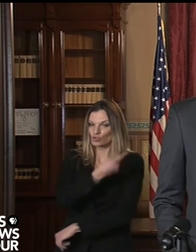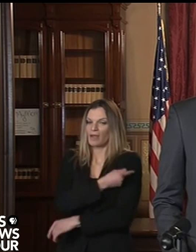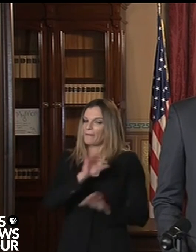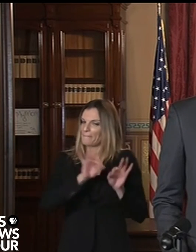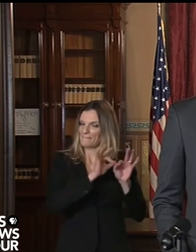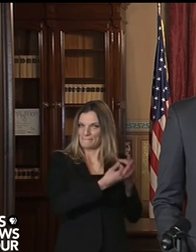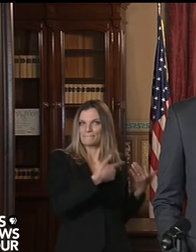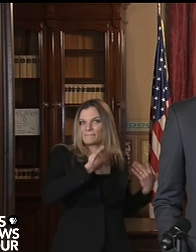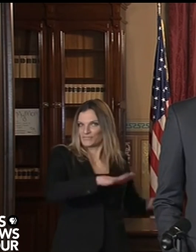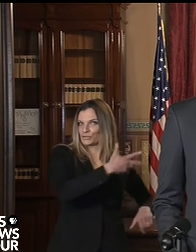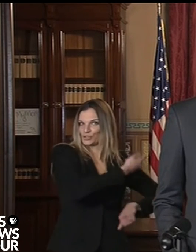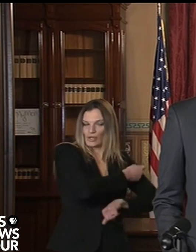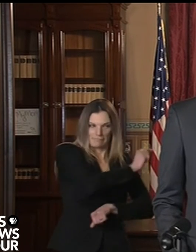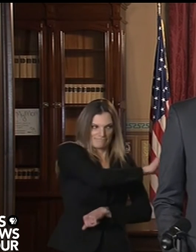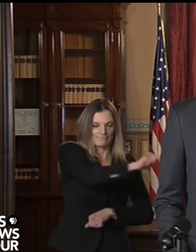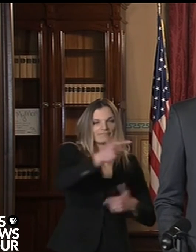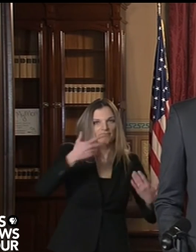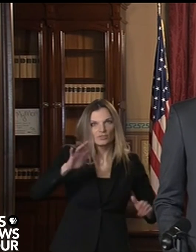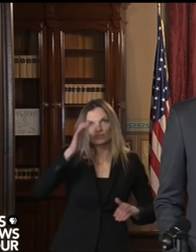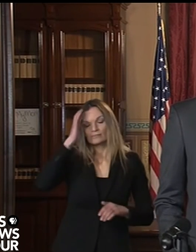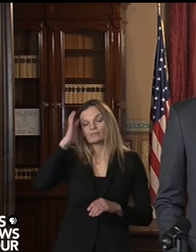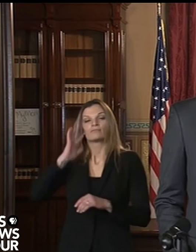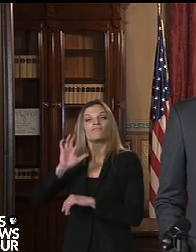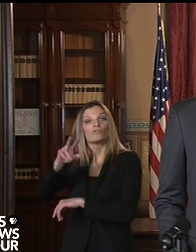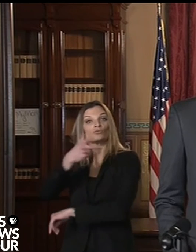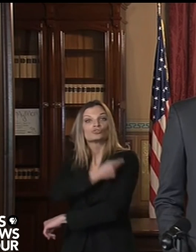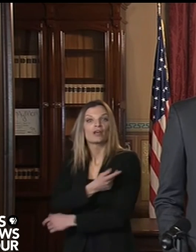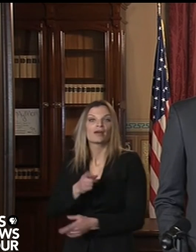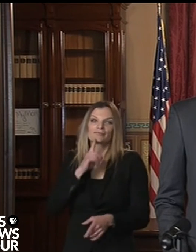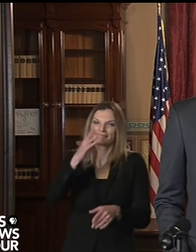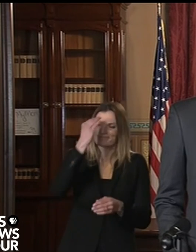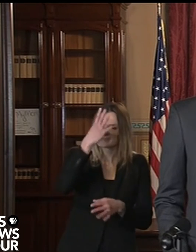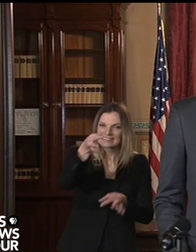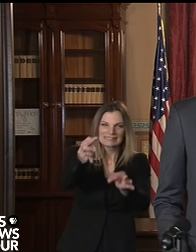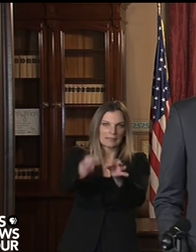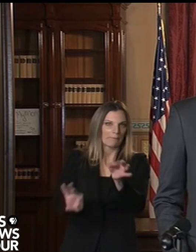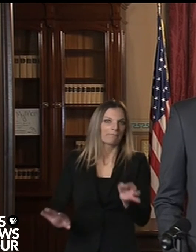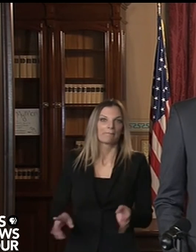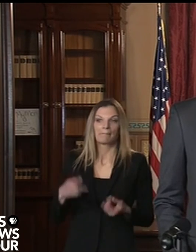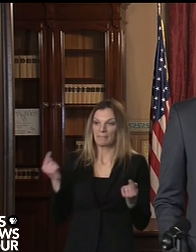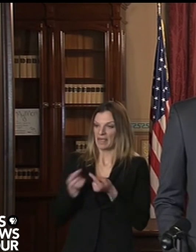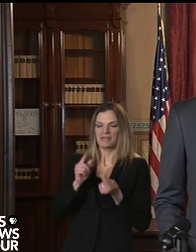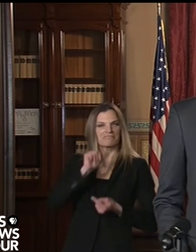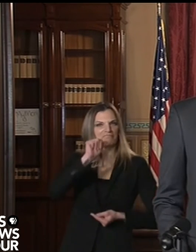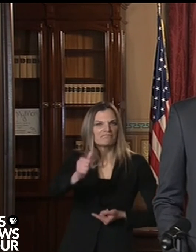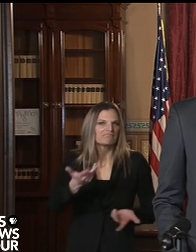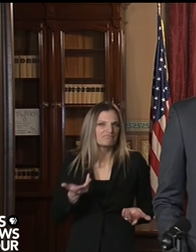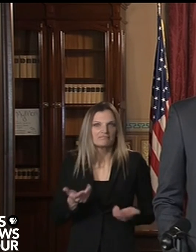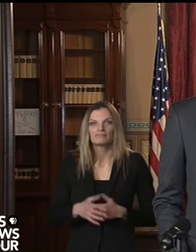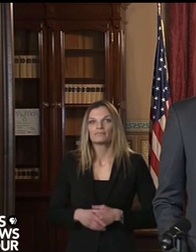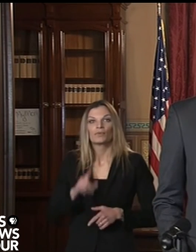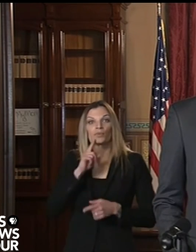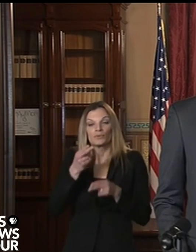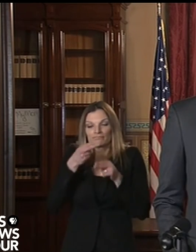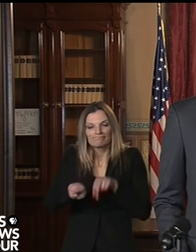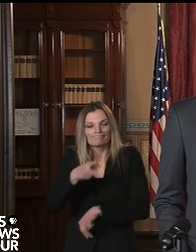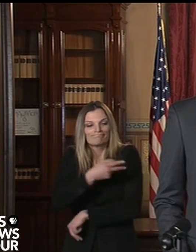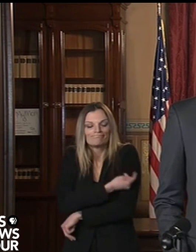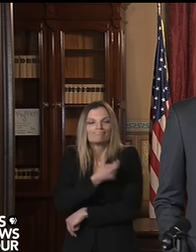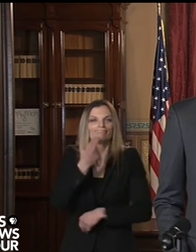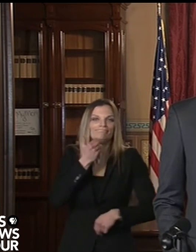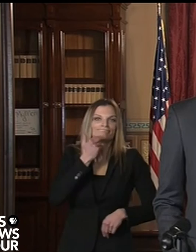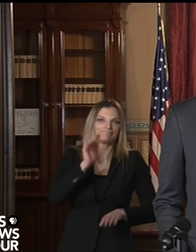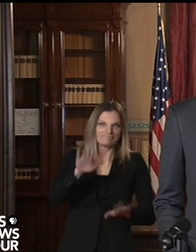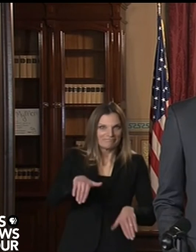well. It was simple, it is painless, and it is effective. It only takes a few minutes. So if you haven't gotten your flu